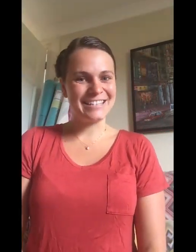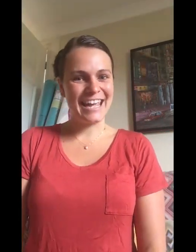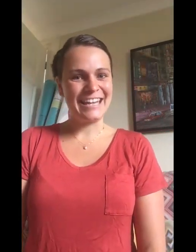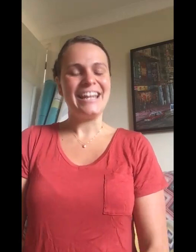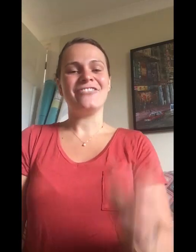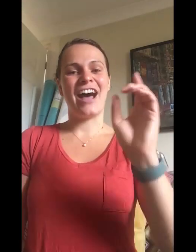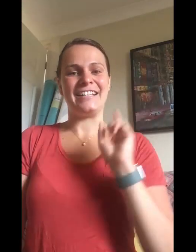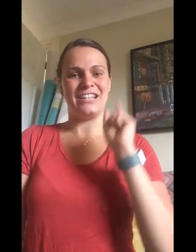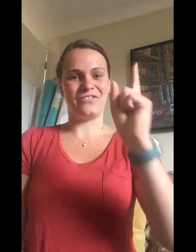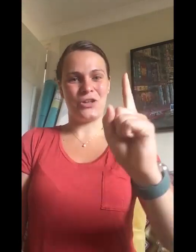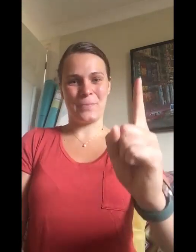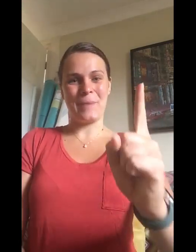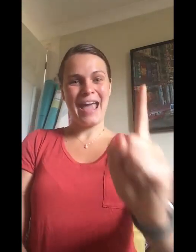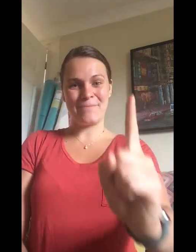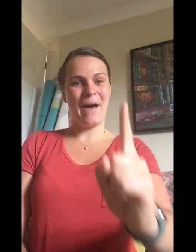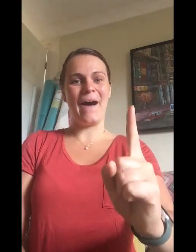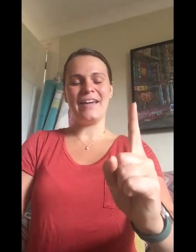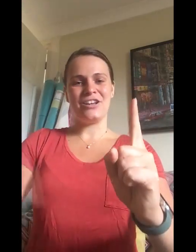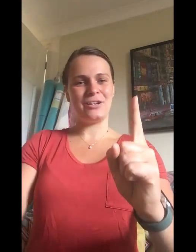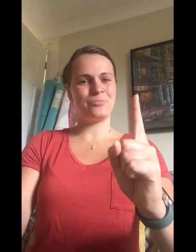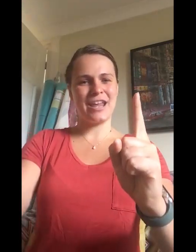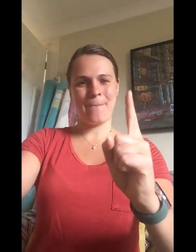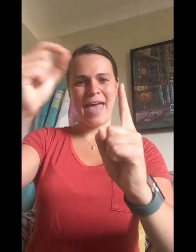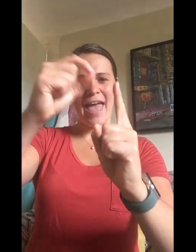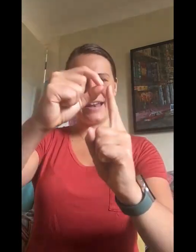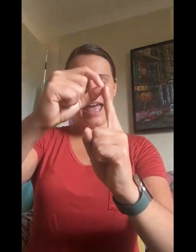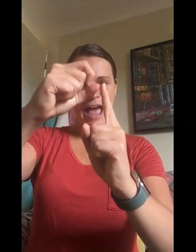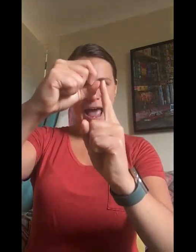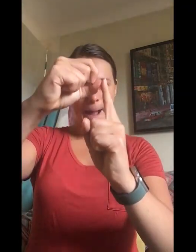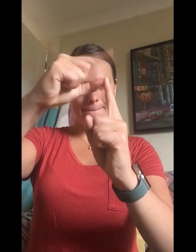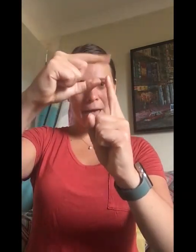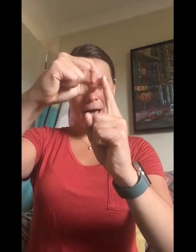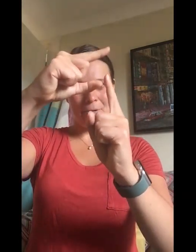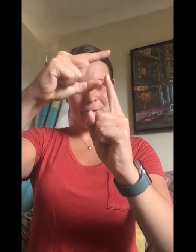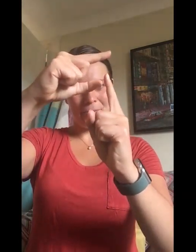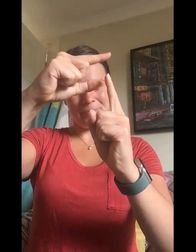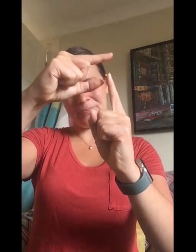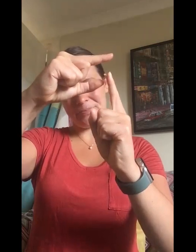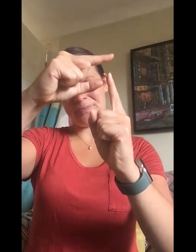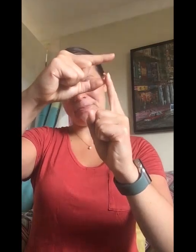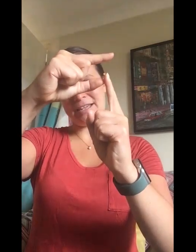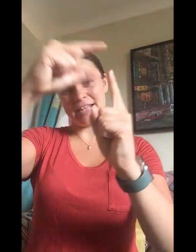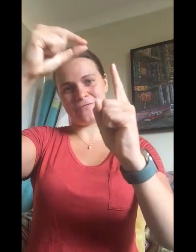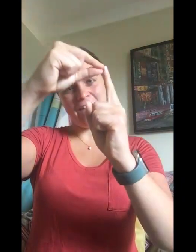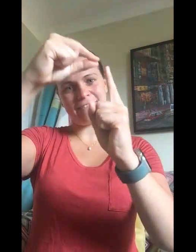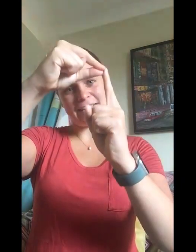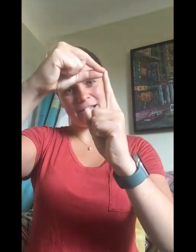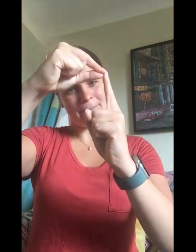handy. Right, so you've got your paper. You're going to bring your pen, purple. So it's very similar to